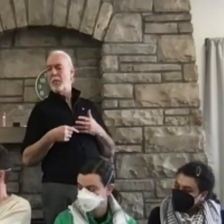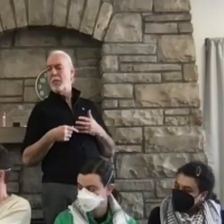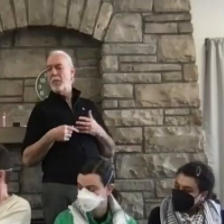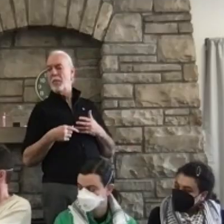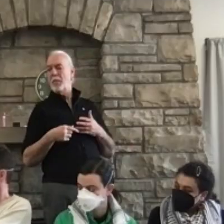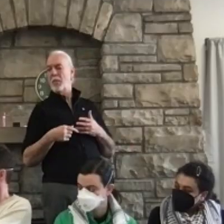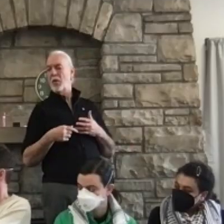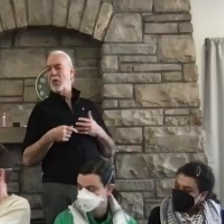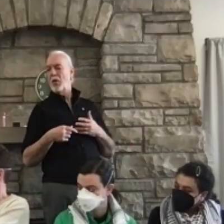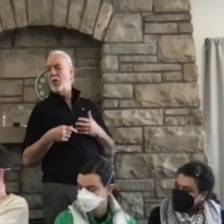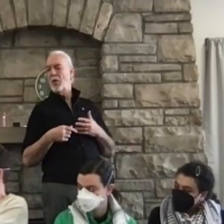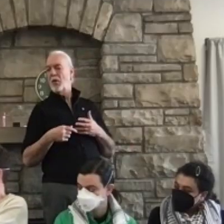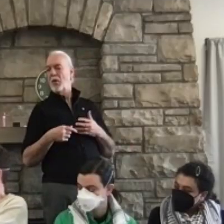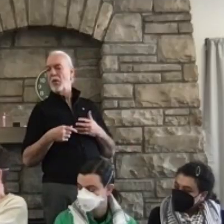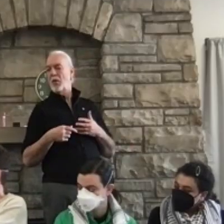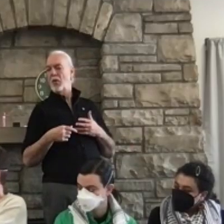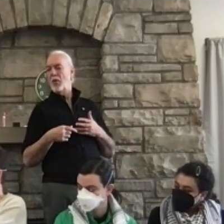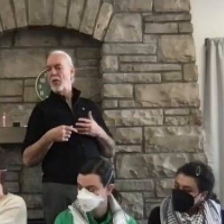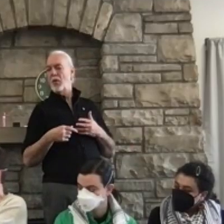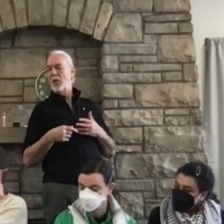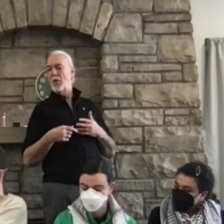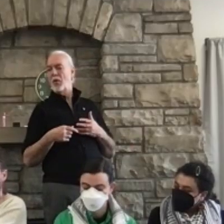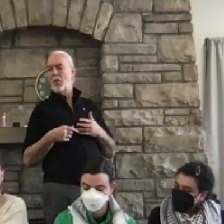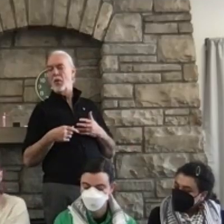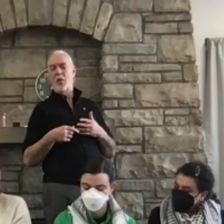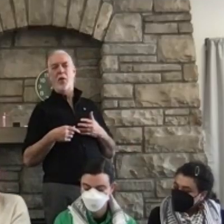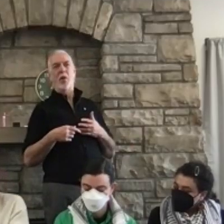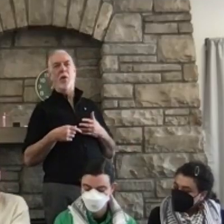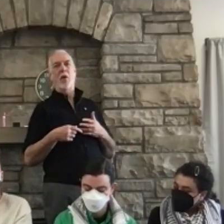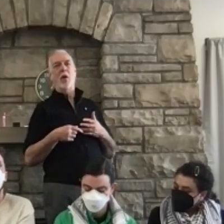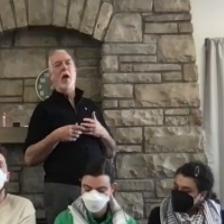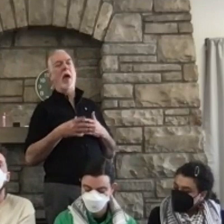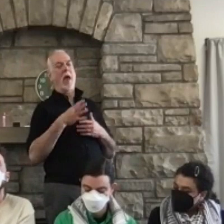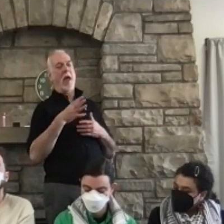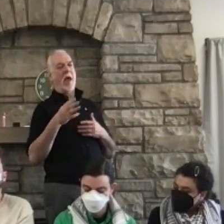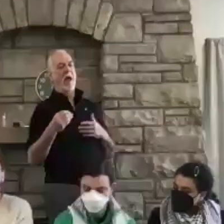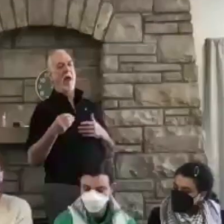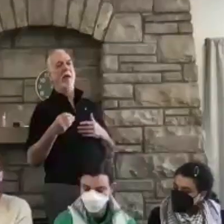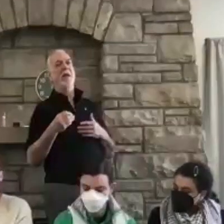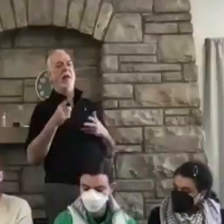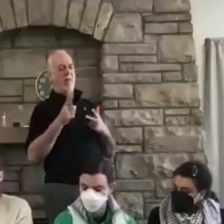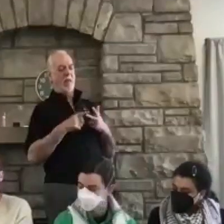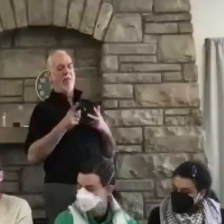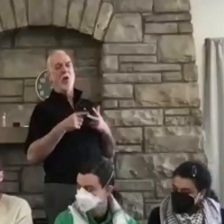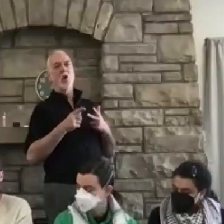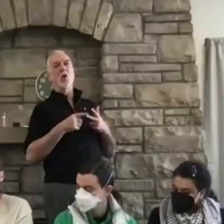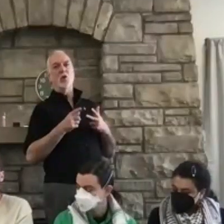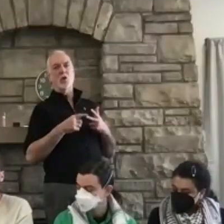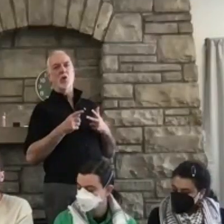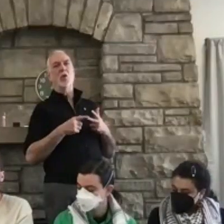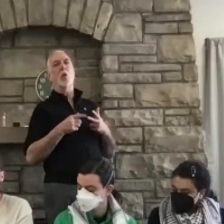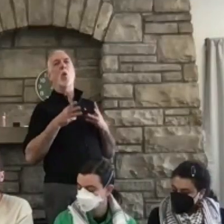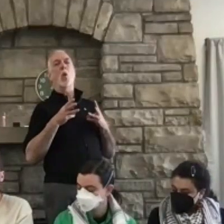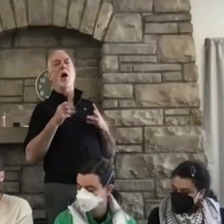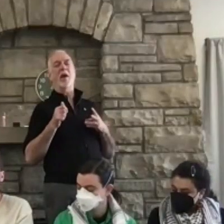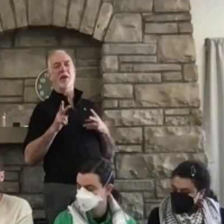Just hold it outside. You got it. Doing great. And that is the third means of